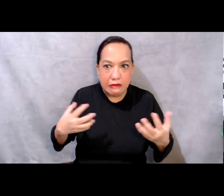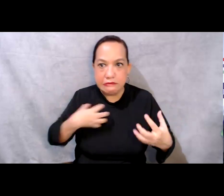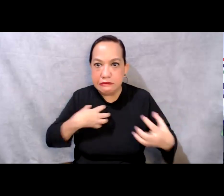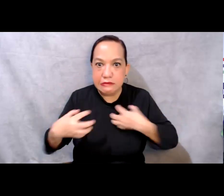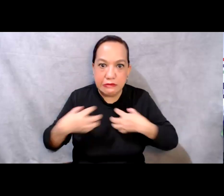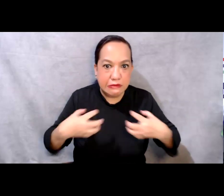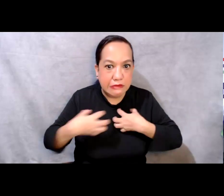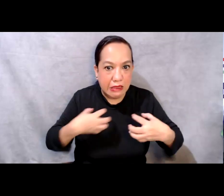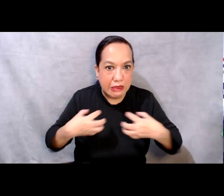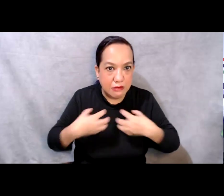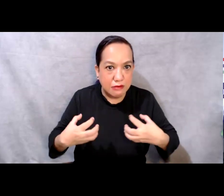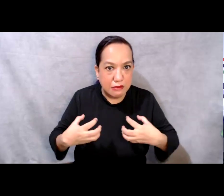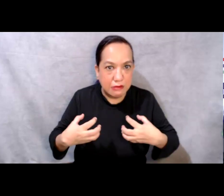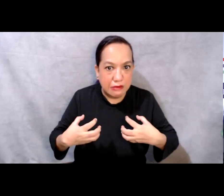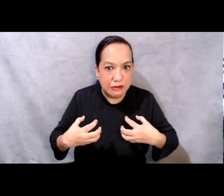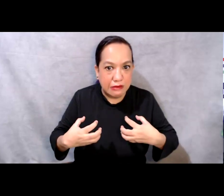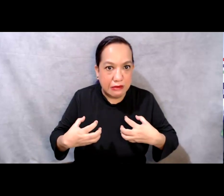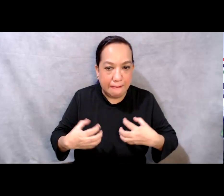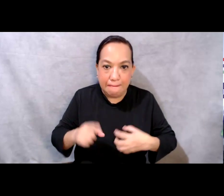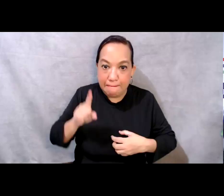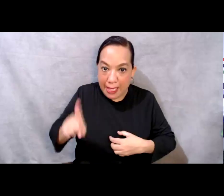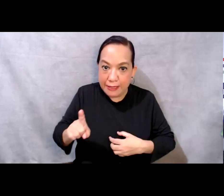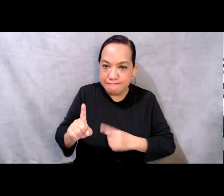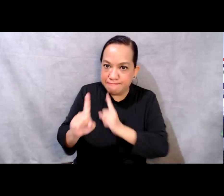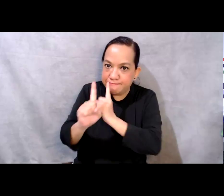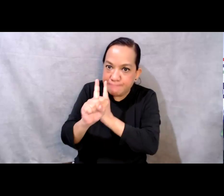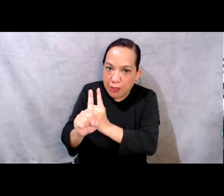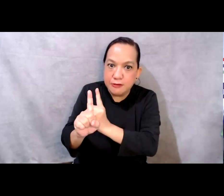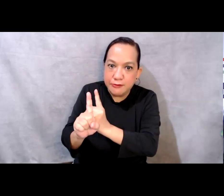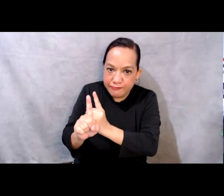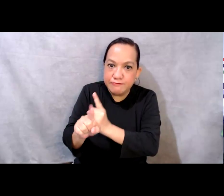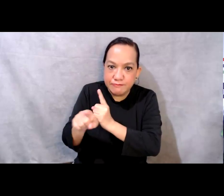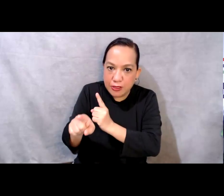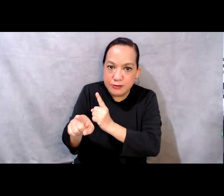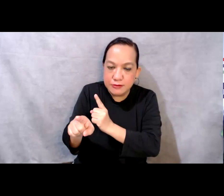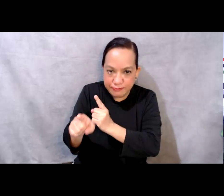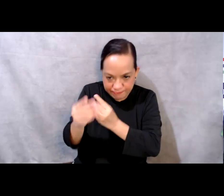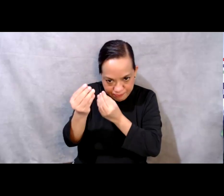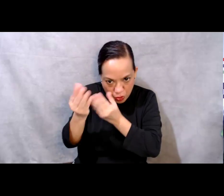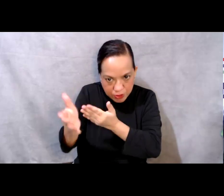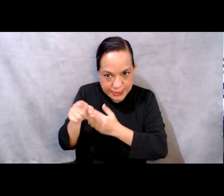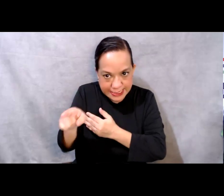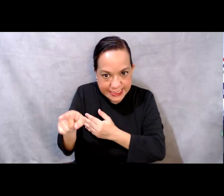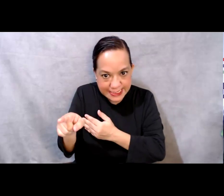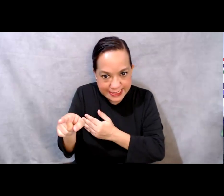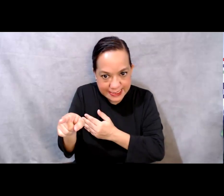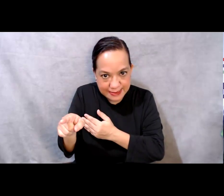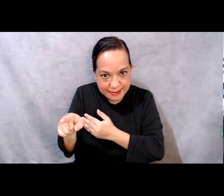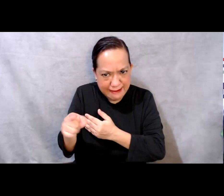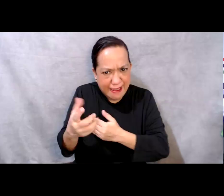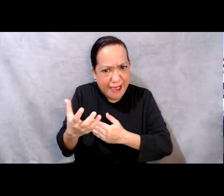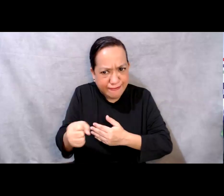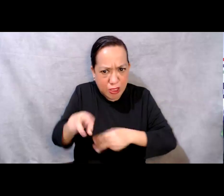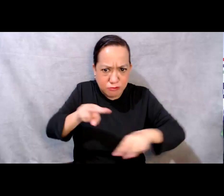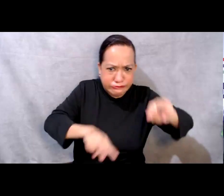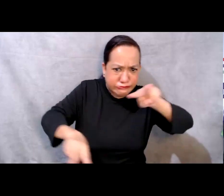findings, and management develops the remedial action plan or the management action plan. And it is management